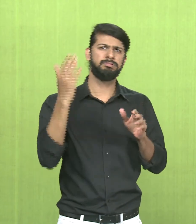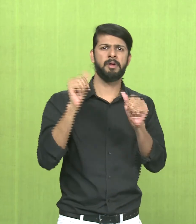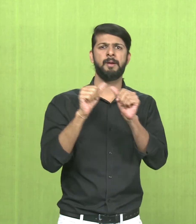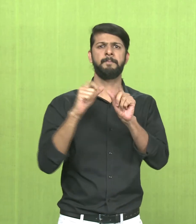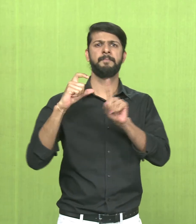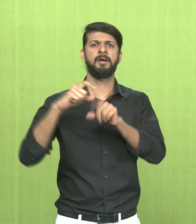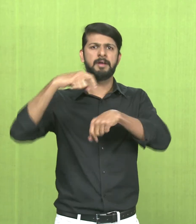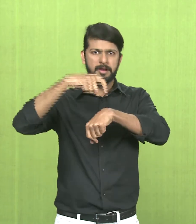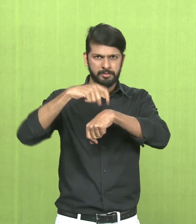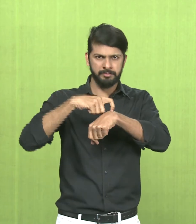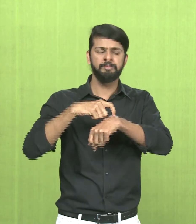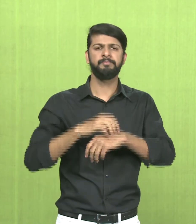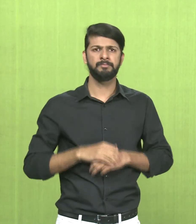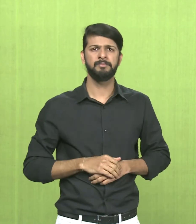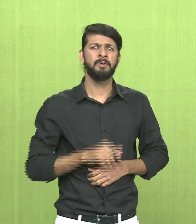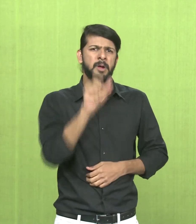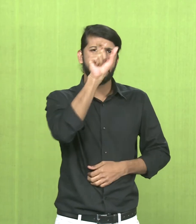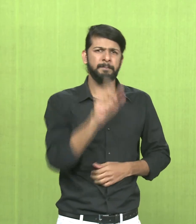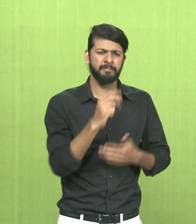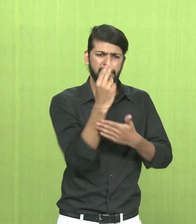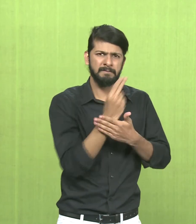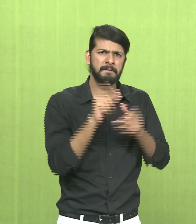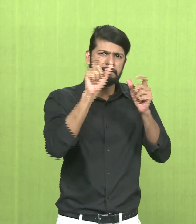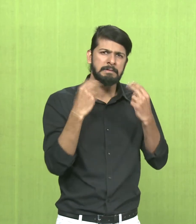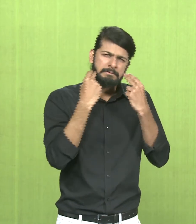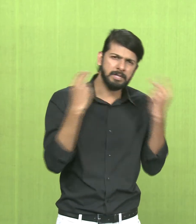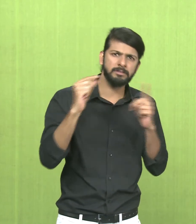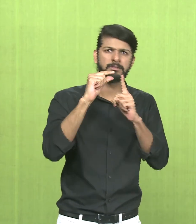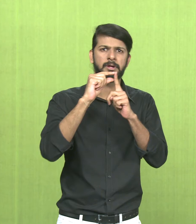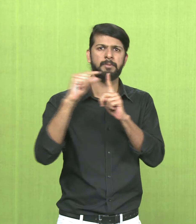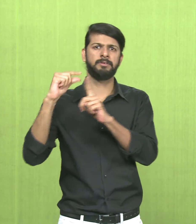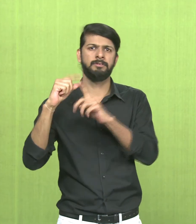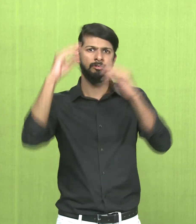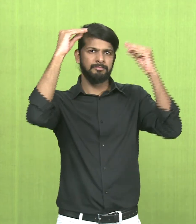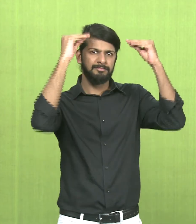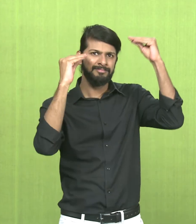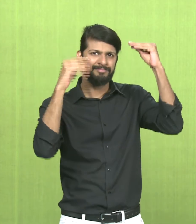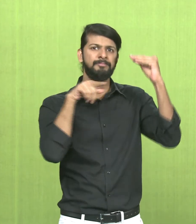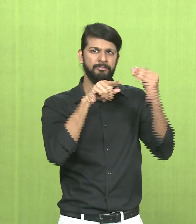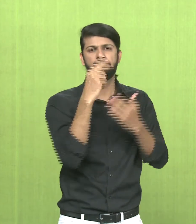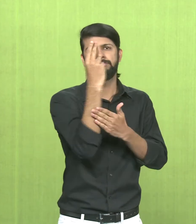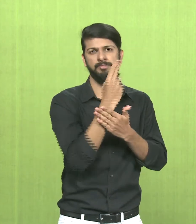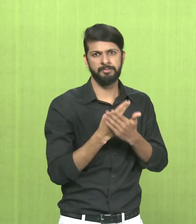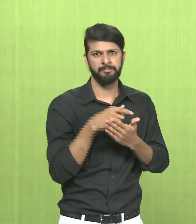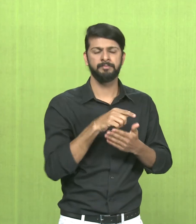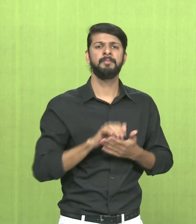1937 CE or AD. Artist, the famous Pablo